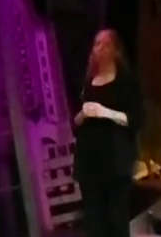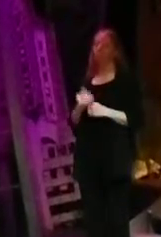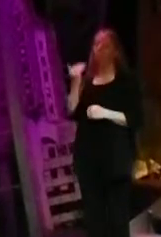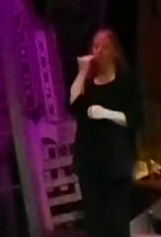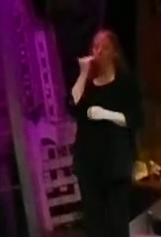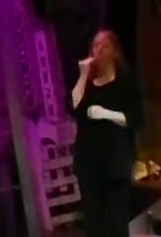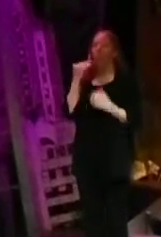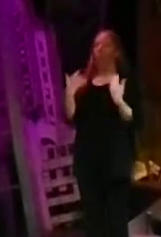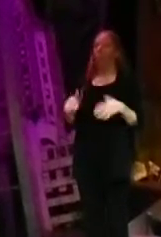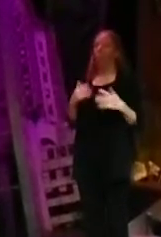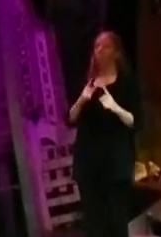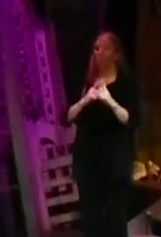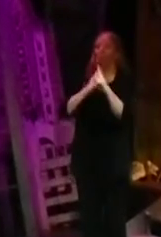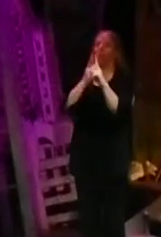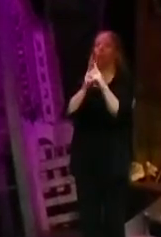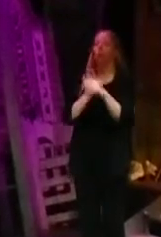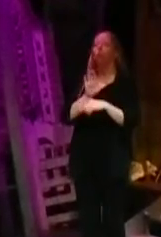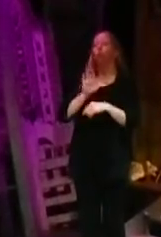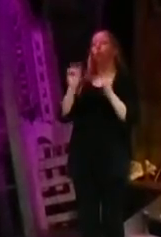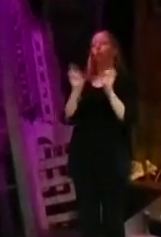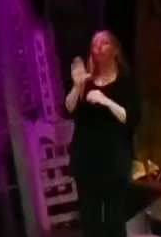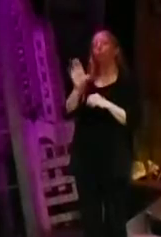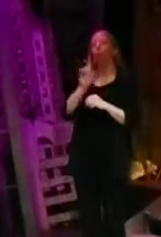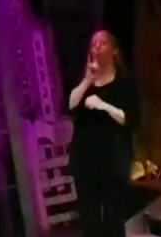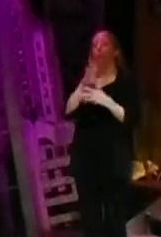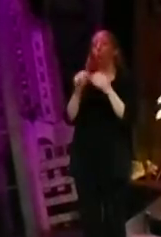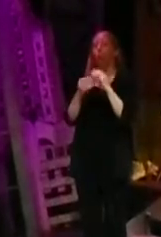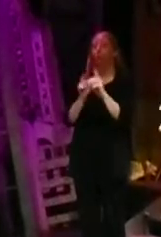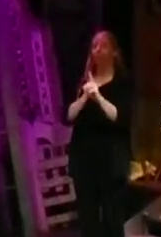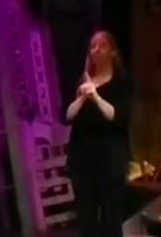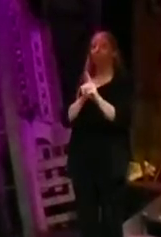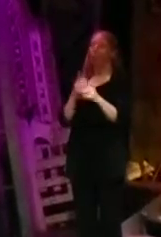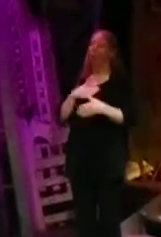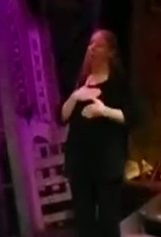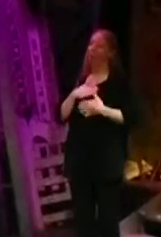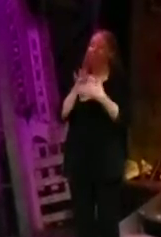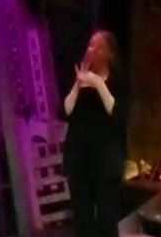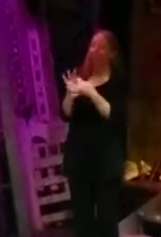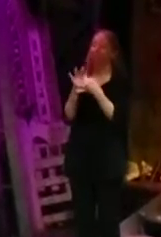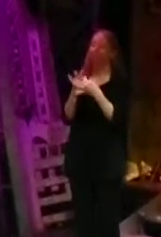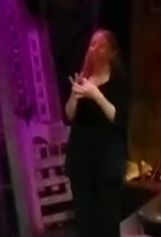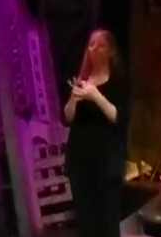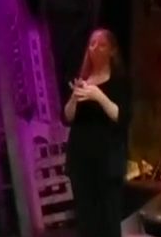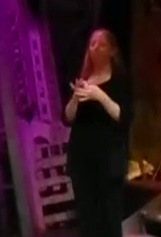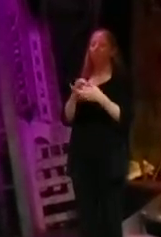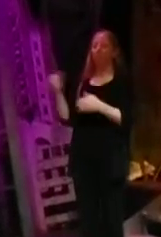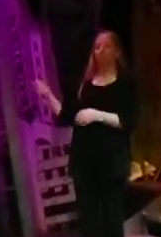part of the mission of Your Real Stories as well. It is. So we're very happy to be partnering with you on this and bringing you in tonight.